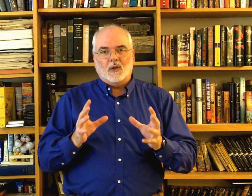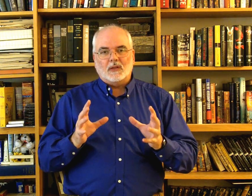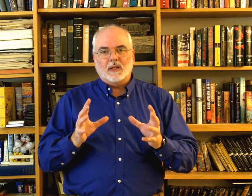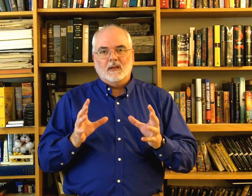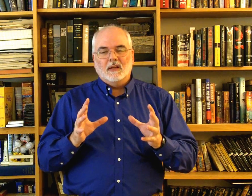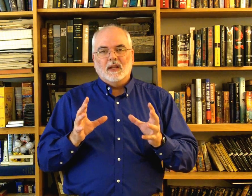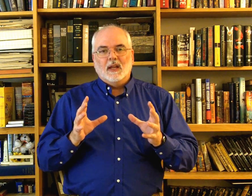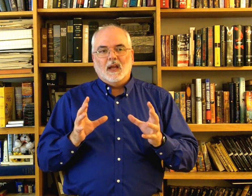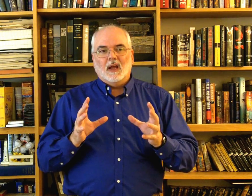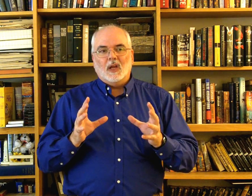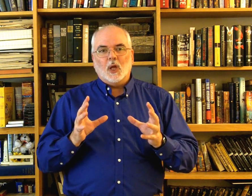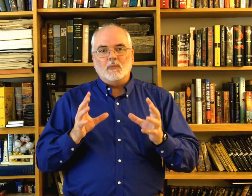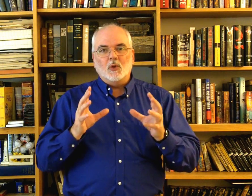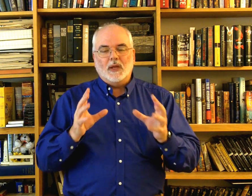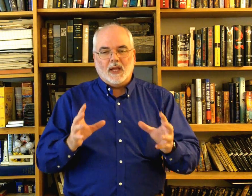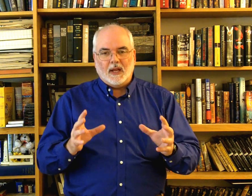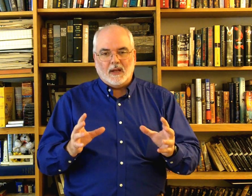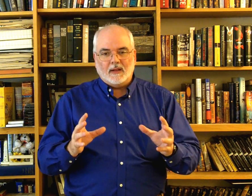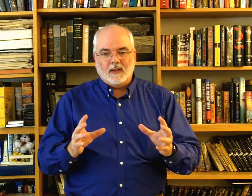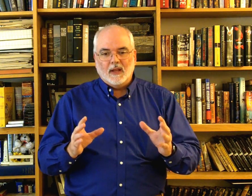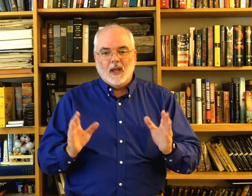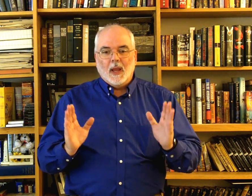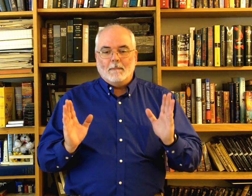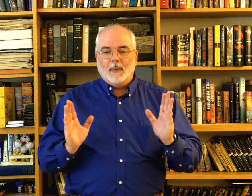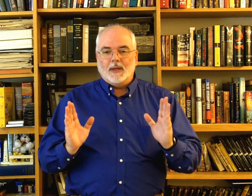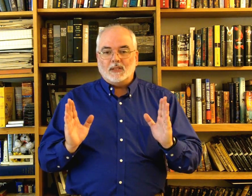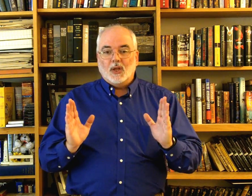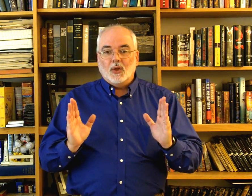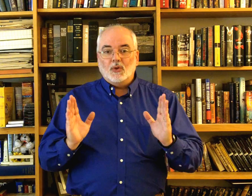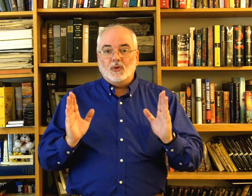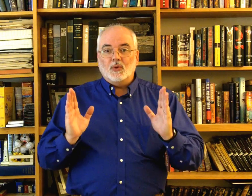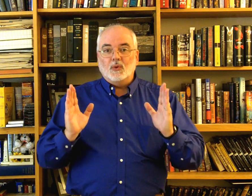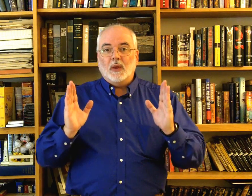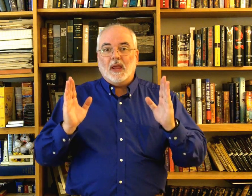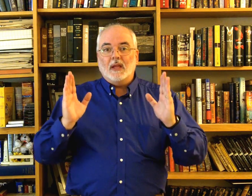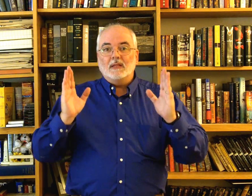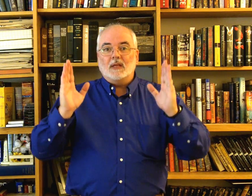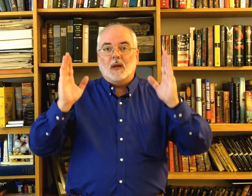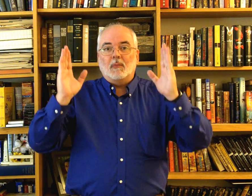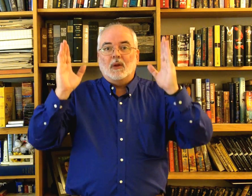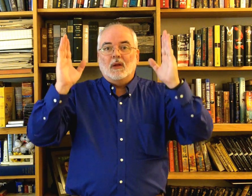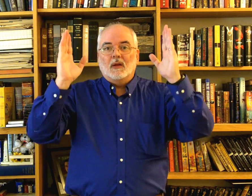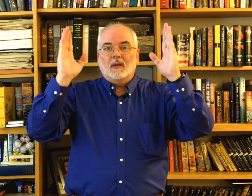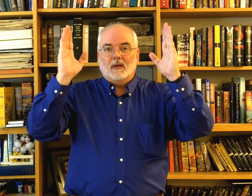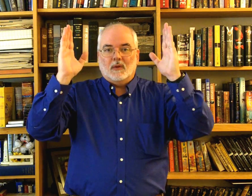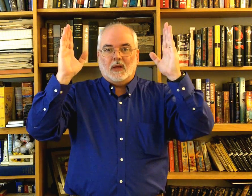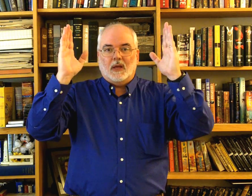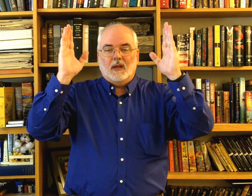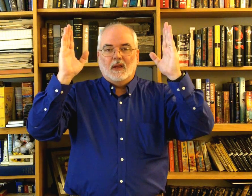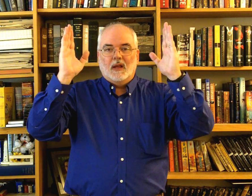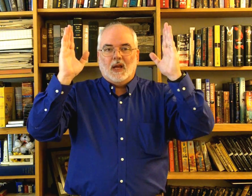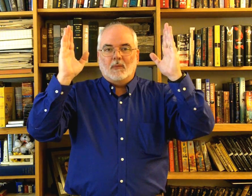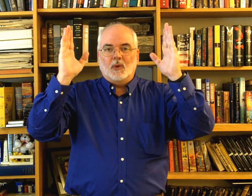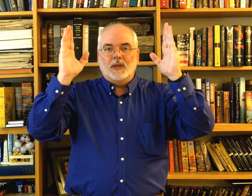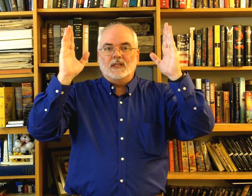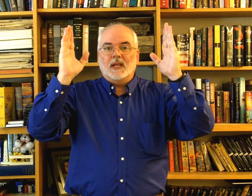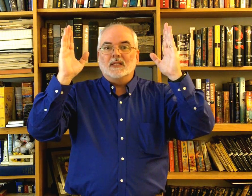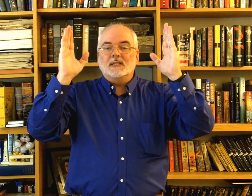difficulty communicating. But it's two hands up, okay? I'm doing this in